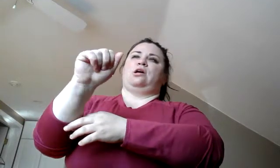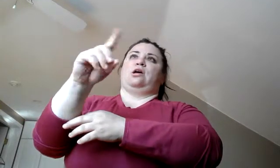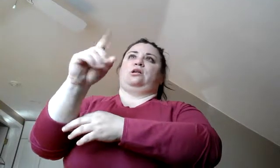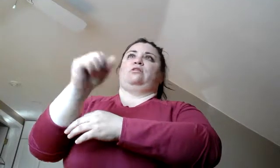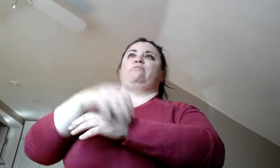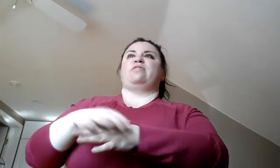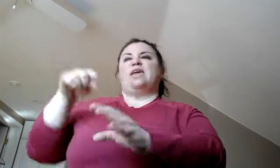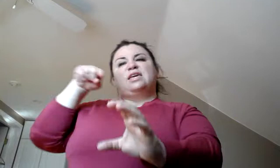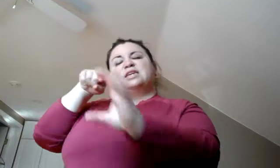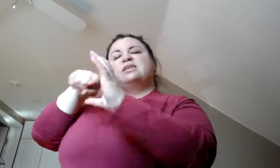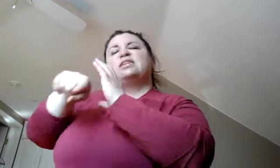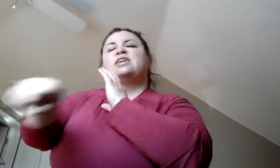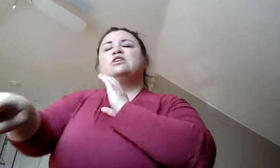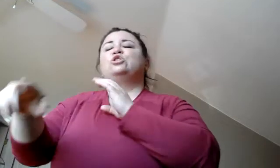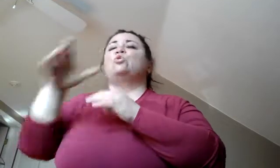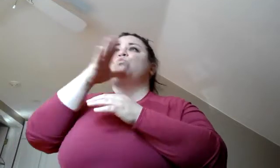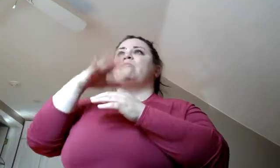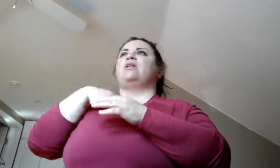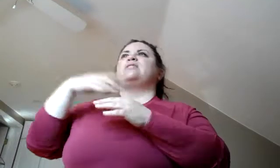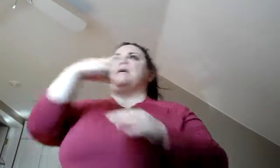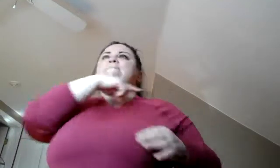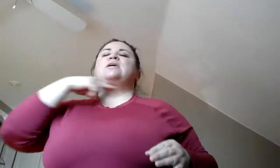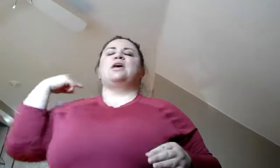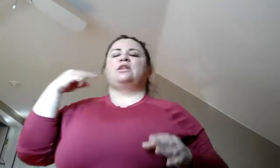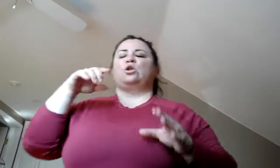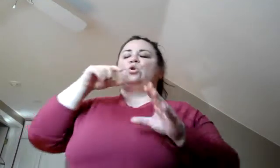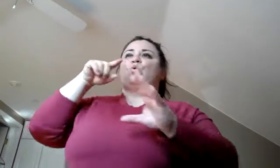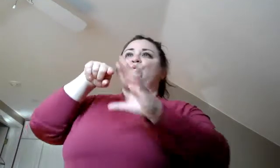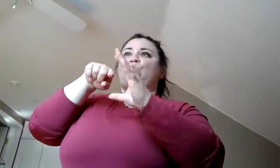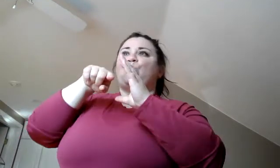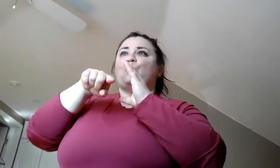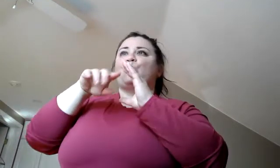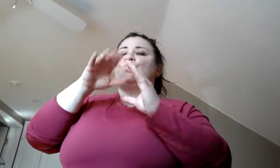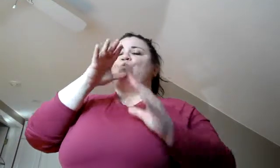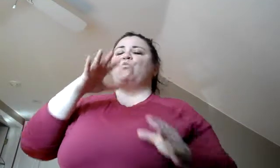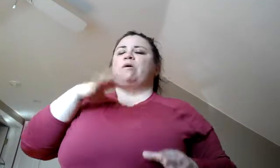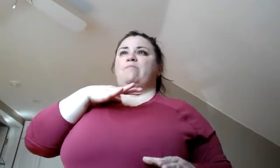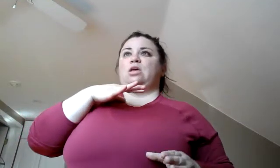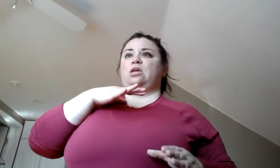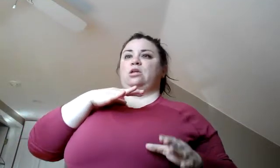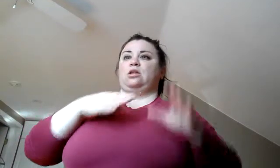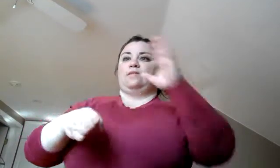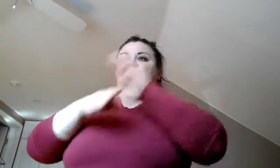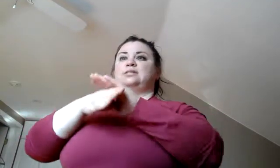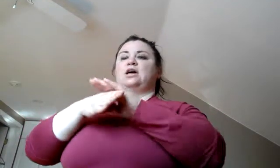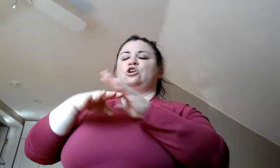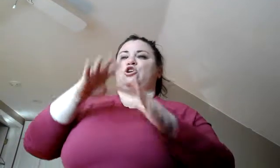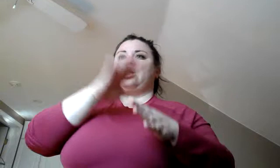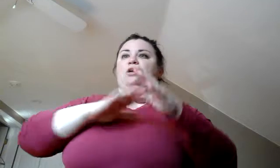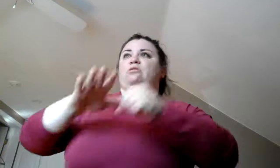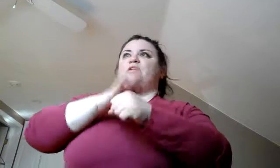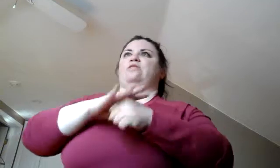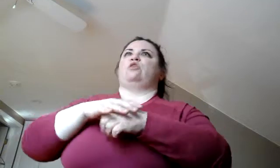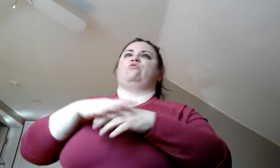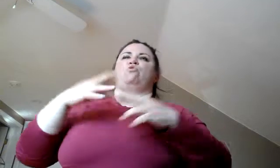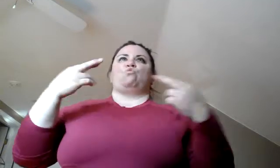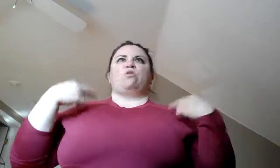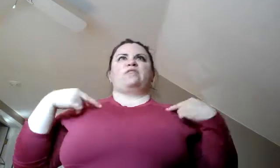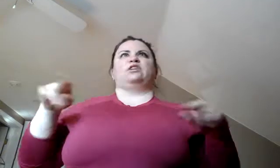They beheaded women in the soccer stadiums. These are hardcore religious fanatics, and women